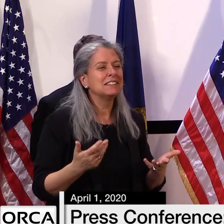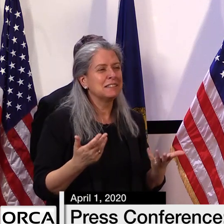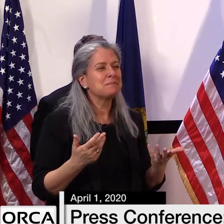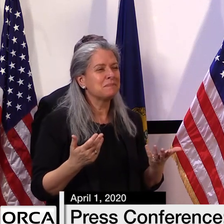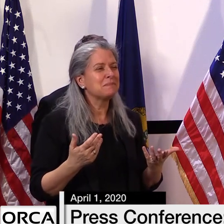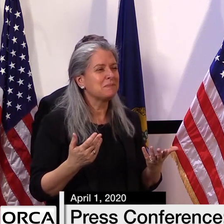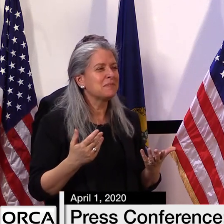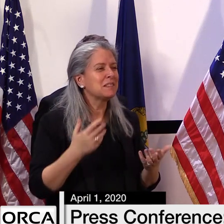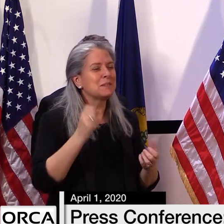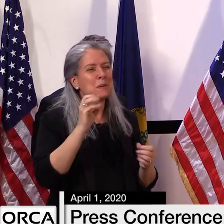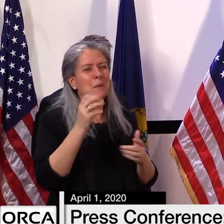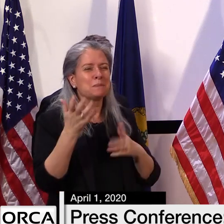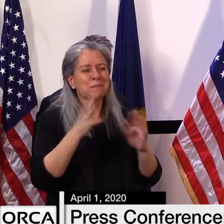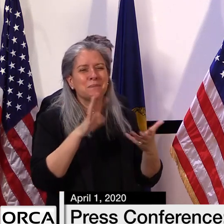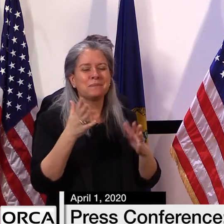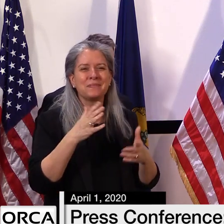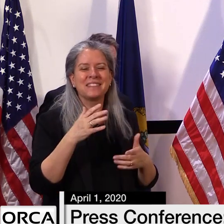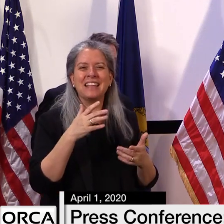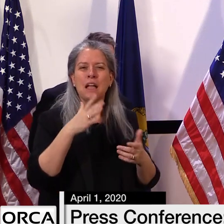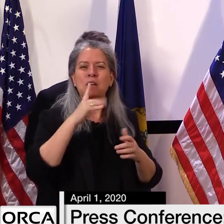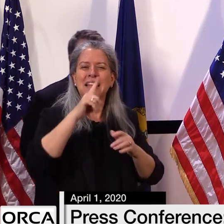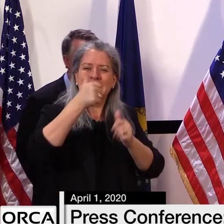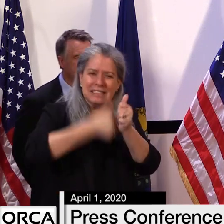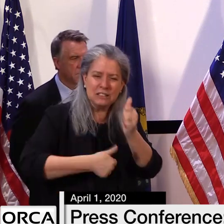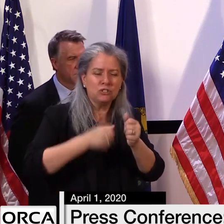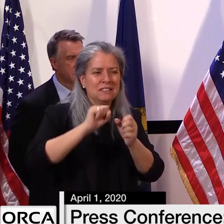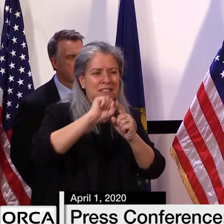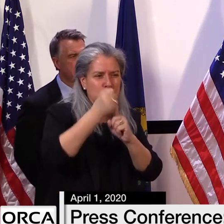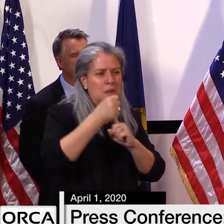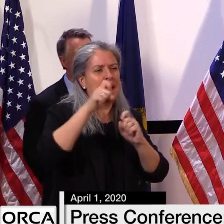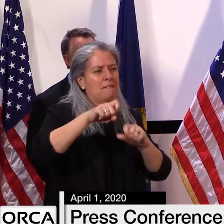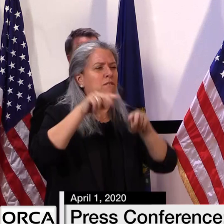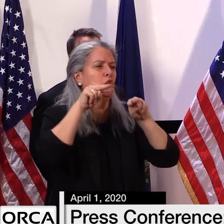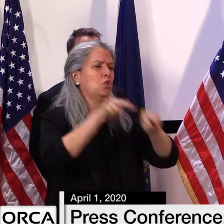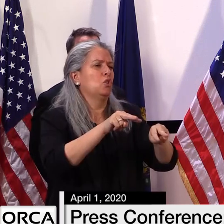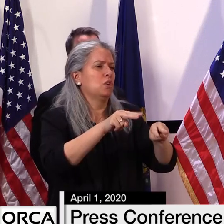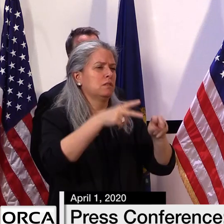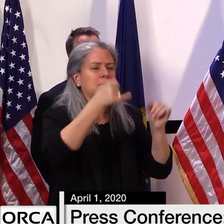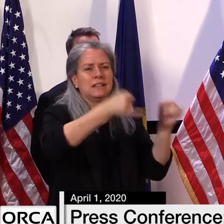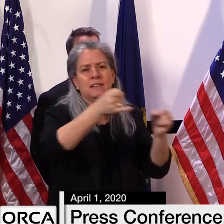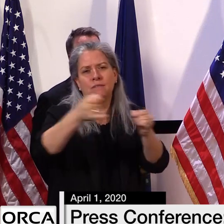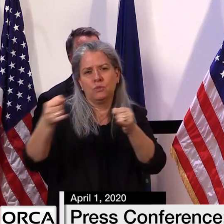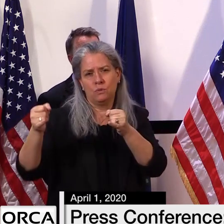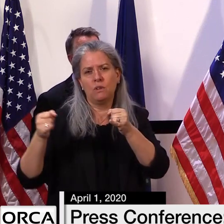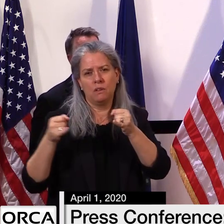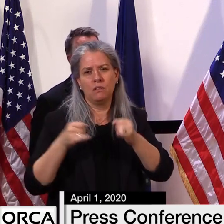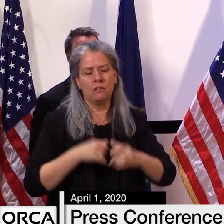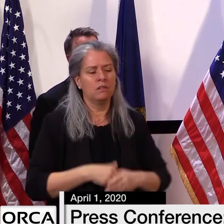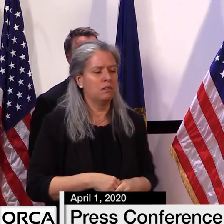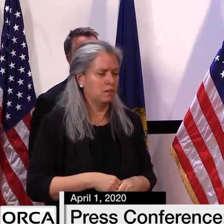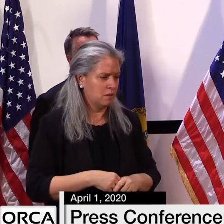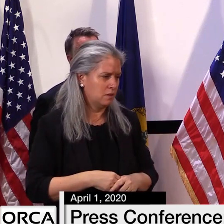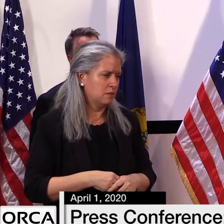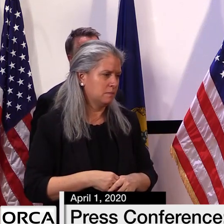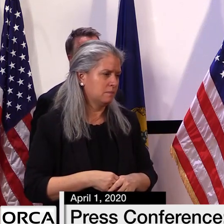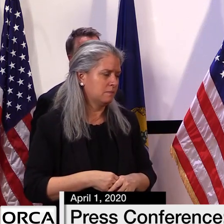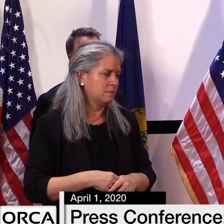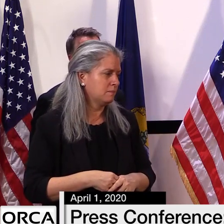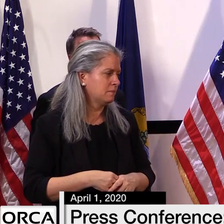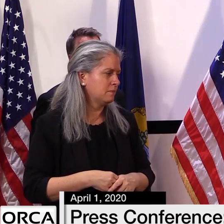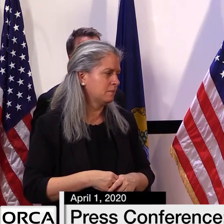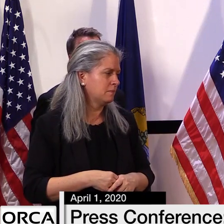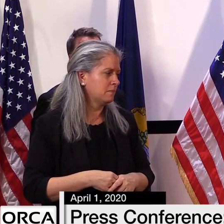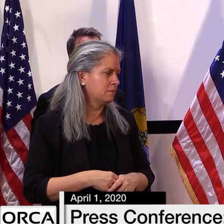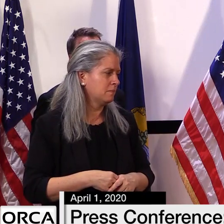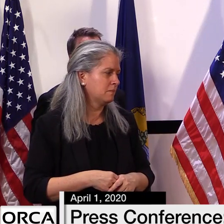And that would make it less likely that testing an entire building like that would be feasible or actually helpful from a public health